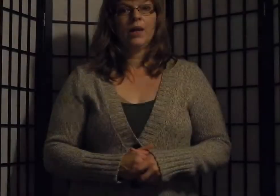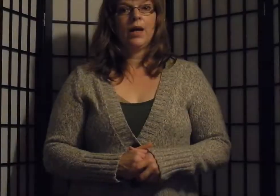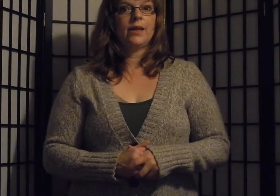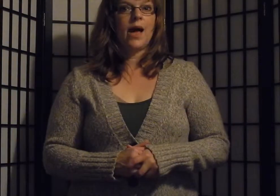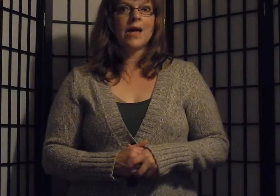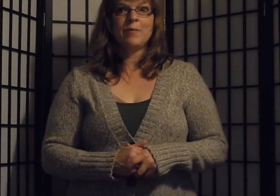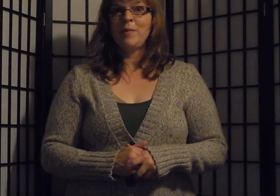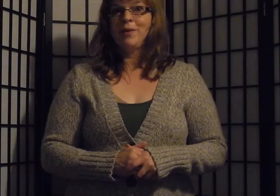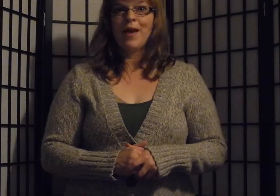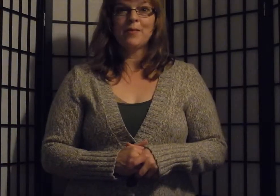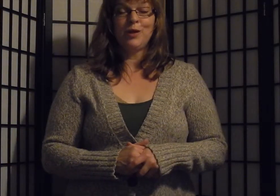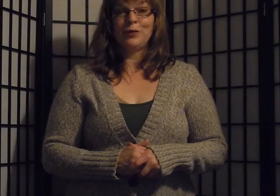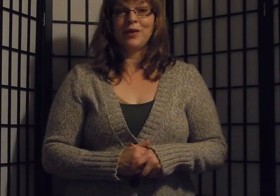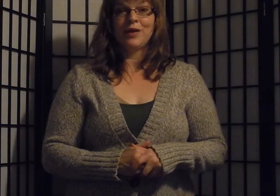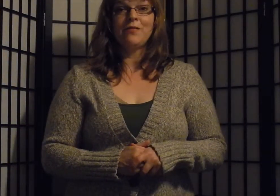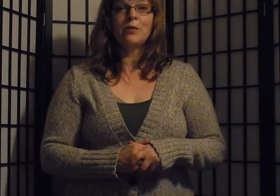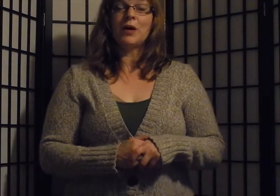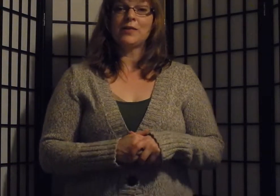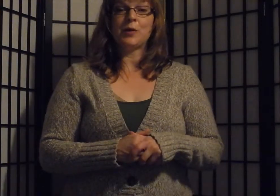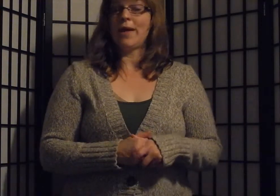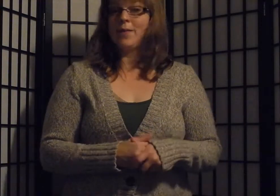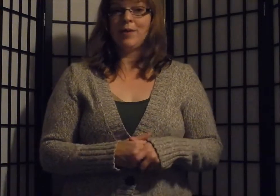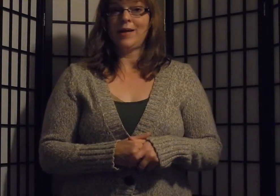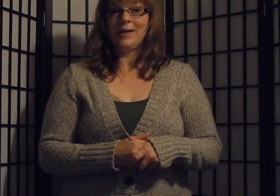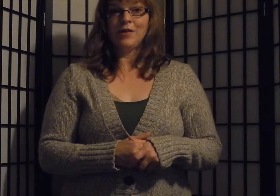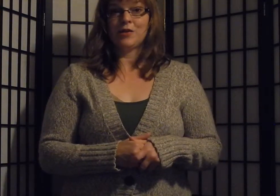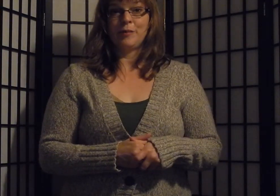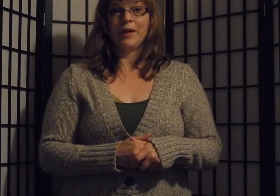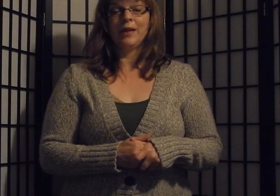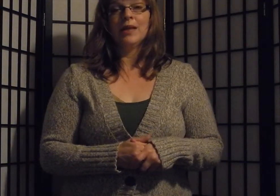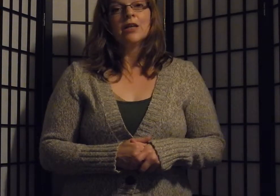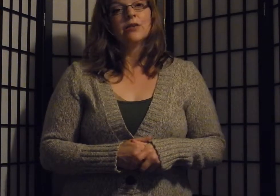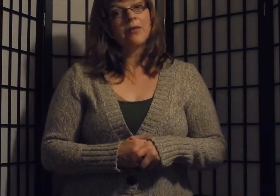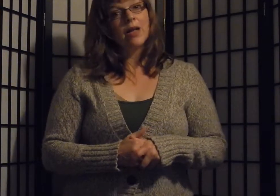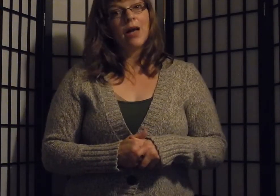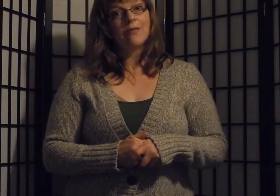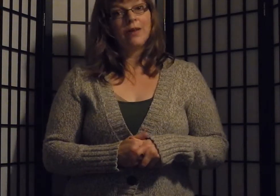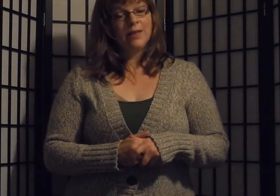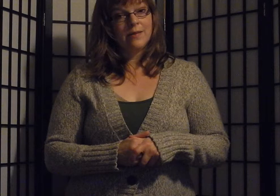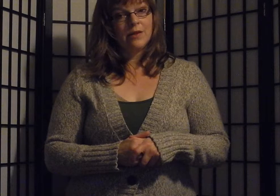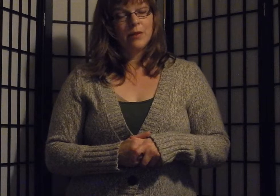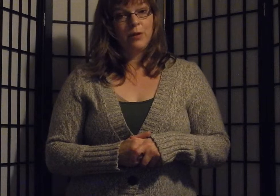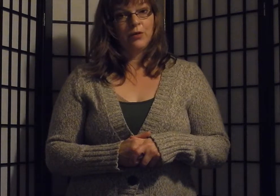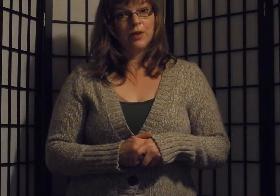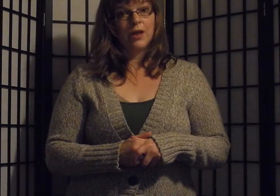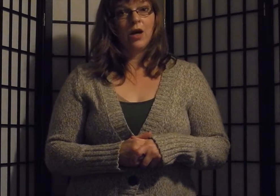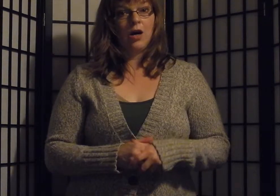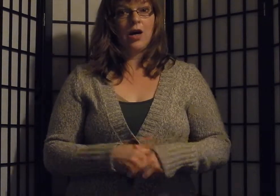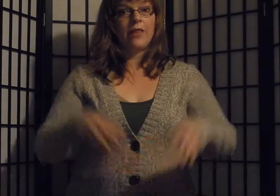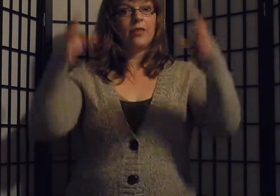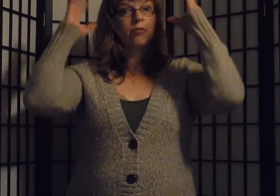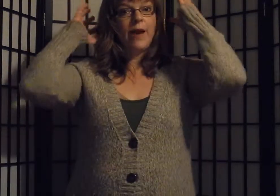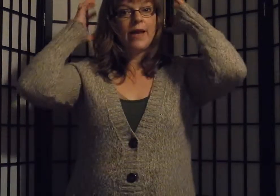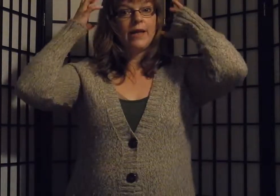A lot of people like music, even ones who can't play an instrument. So they'll often listen to music on the